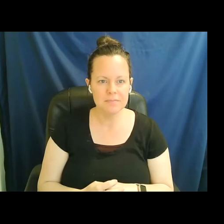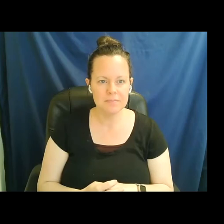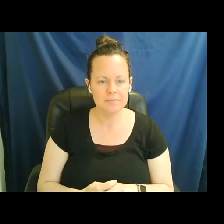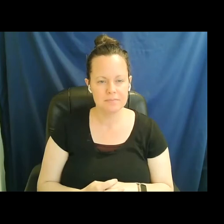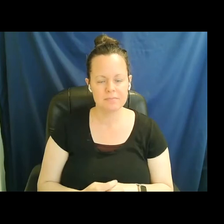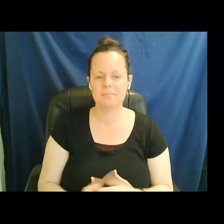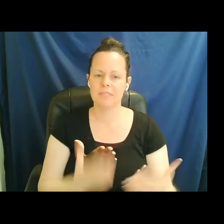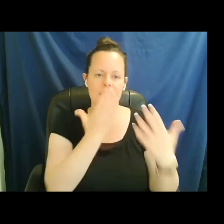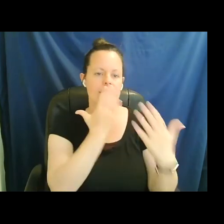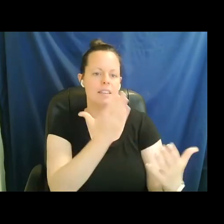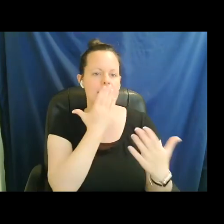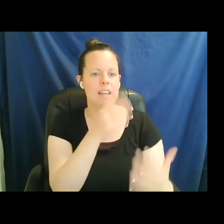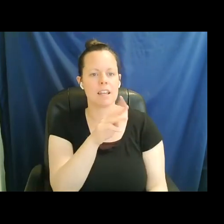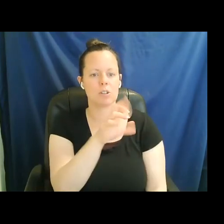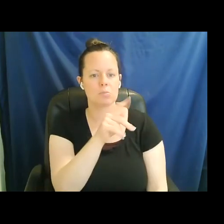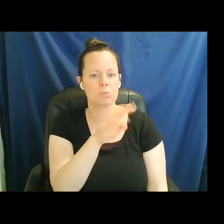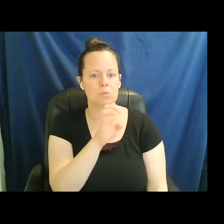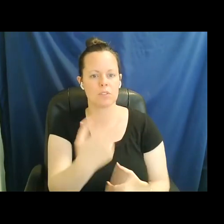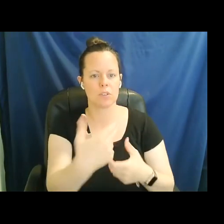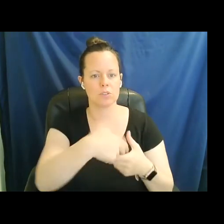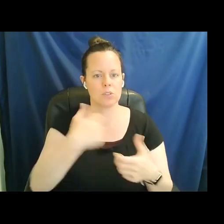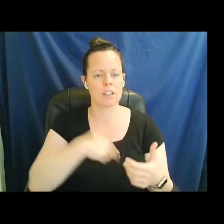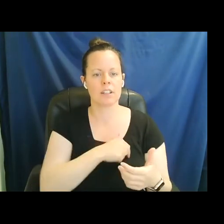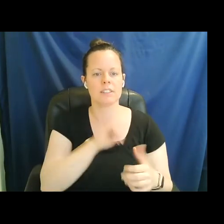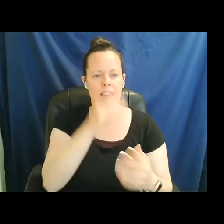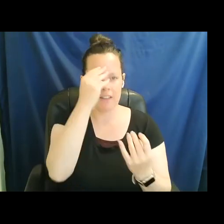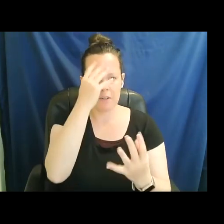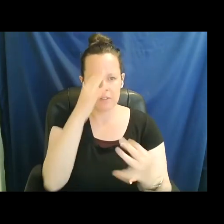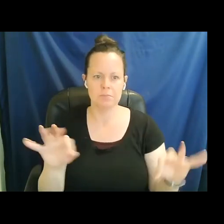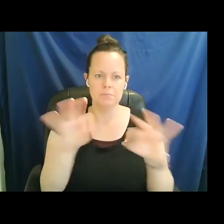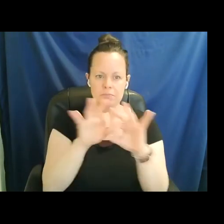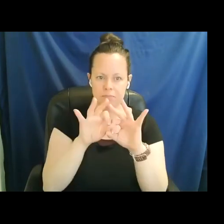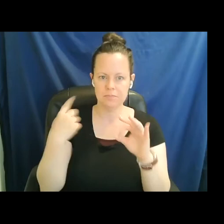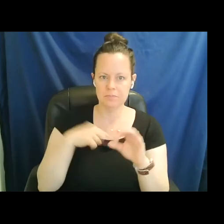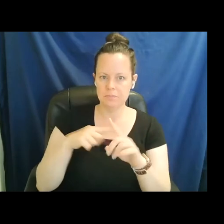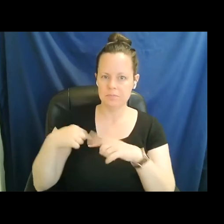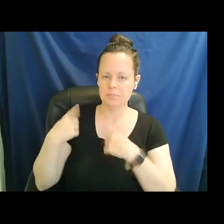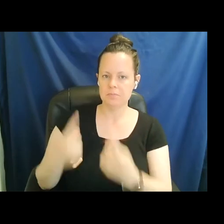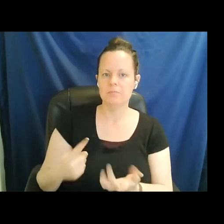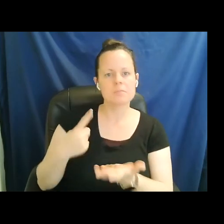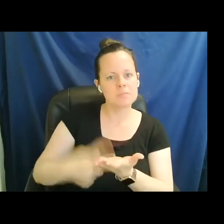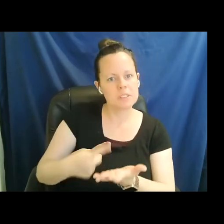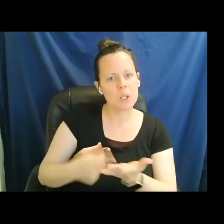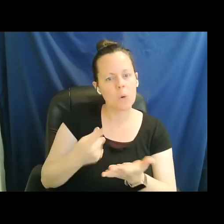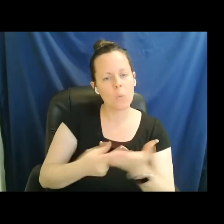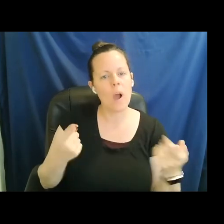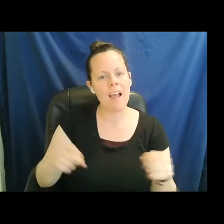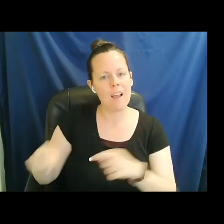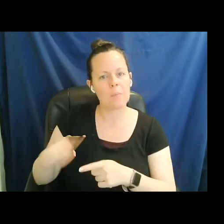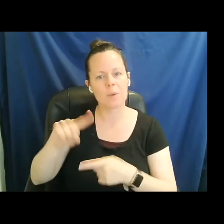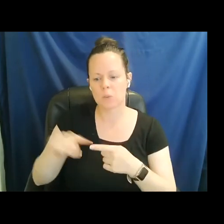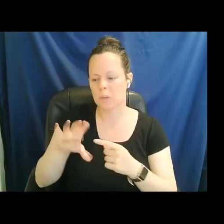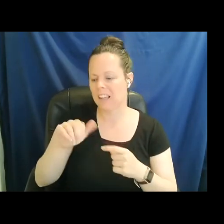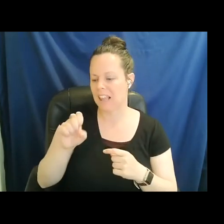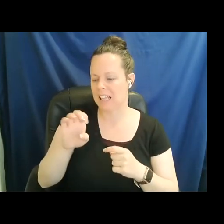Thank you so much, Brooke, for joining us. That information is very important. We've been talking about what happens when cases fluctuate so much